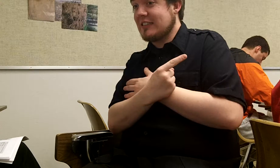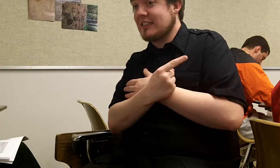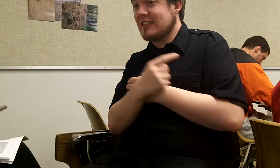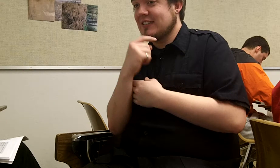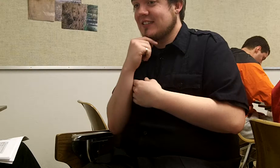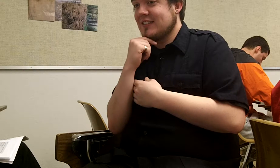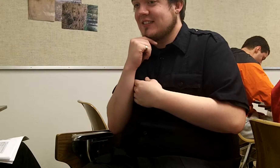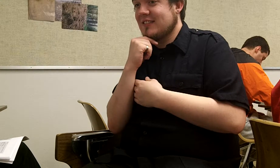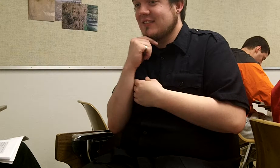we're over here.